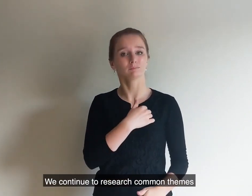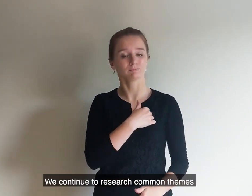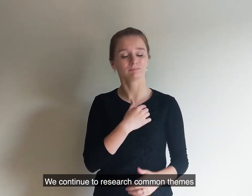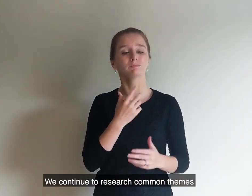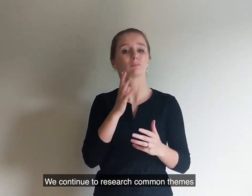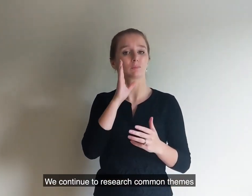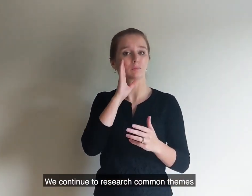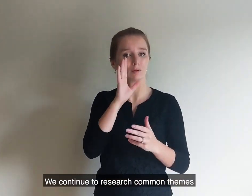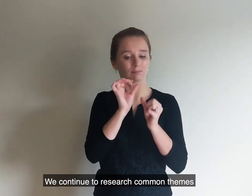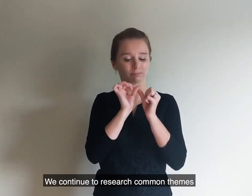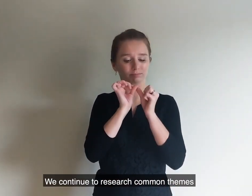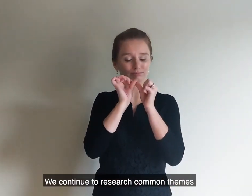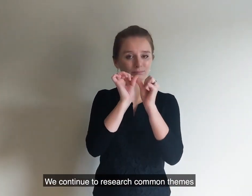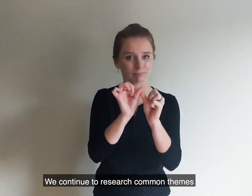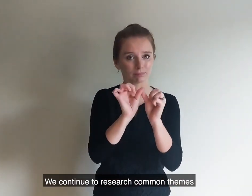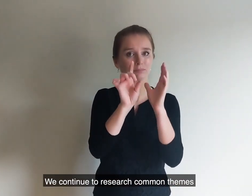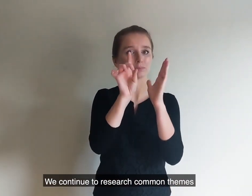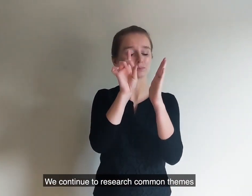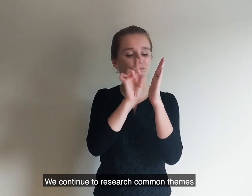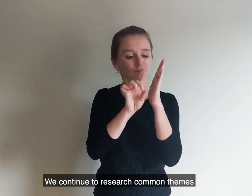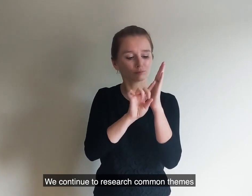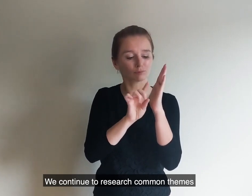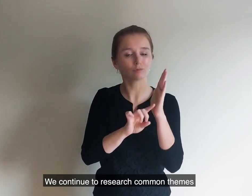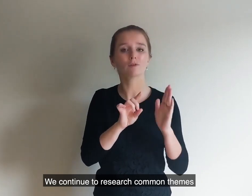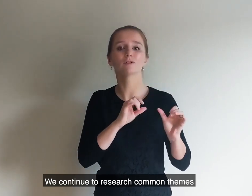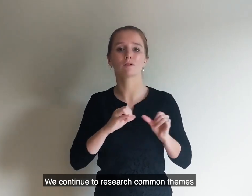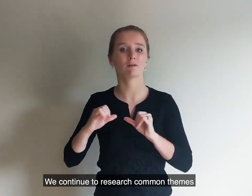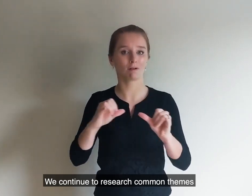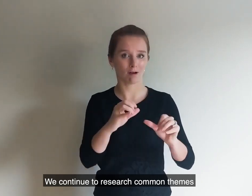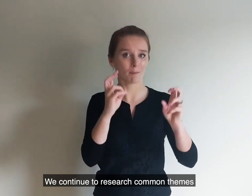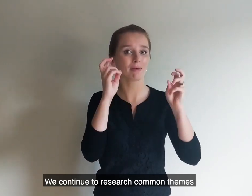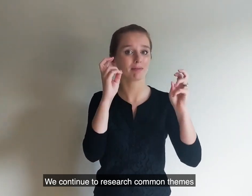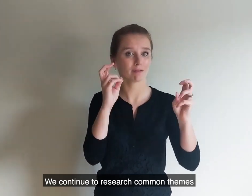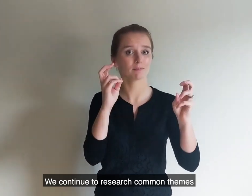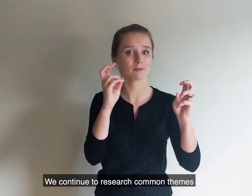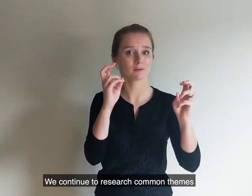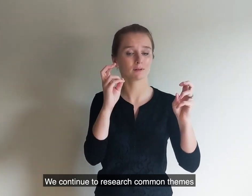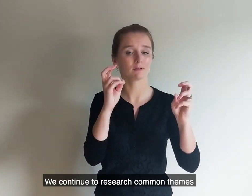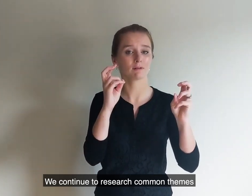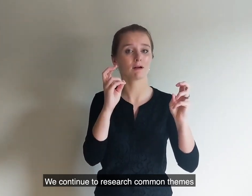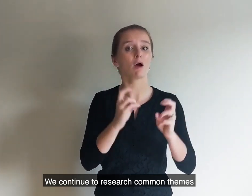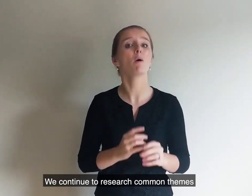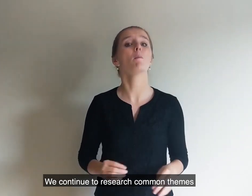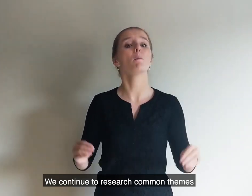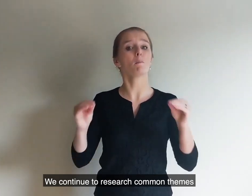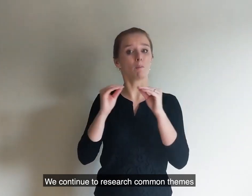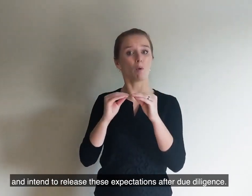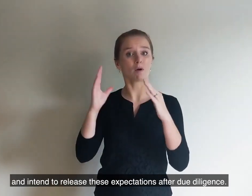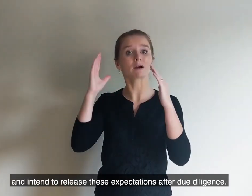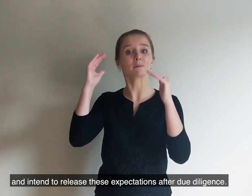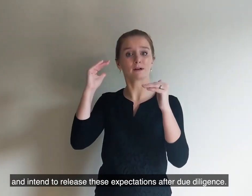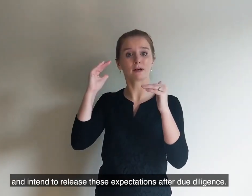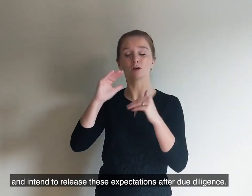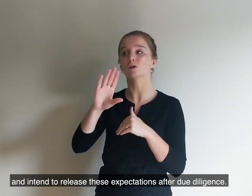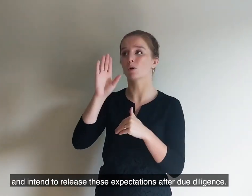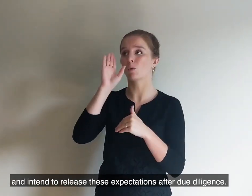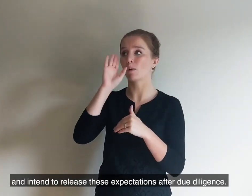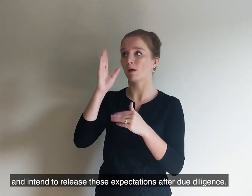We continue to research common themes and intend to release these expectations after